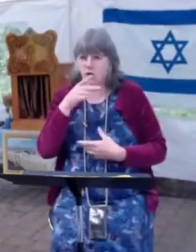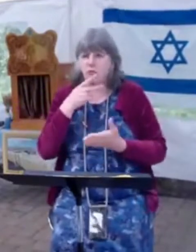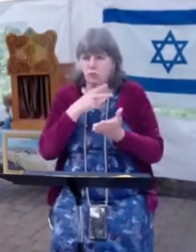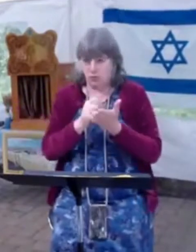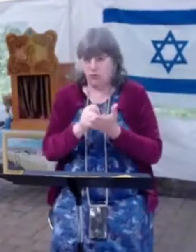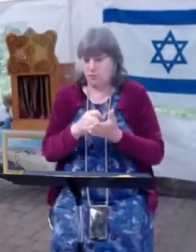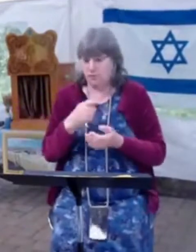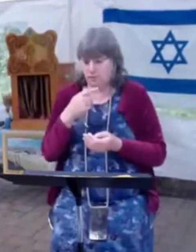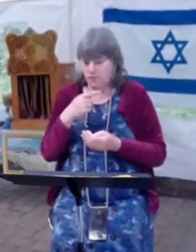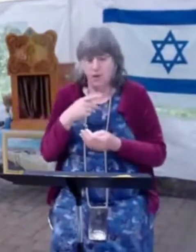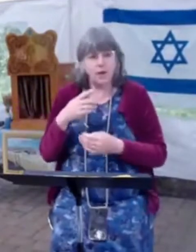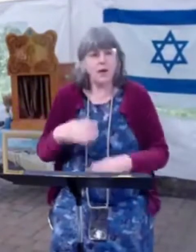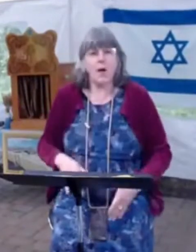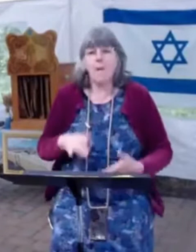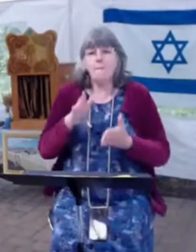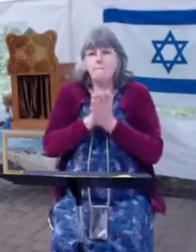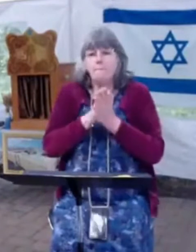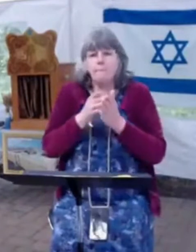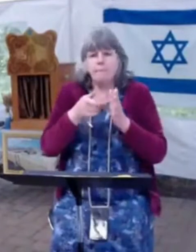they find it?